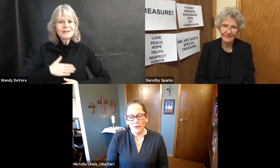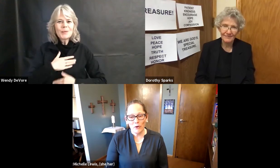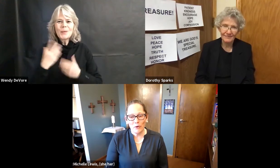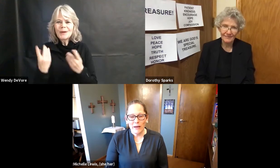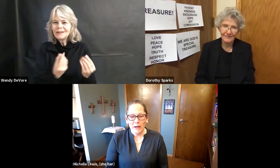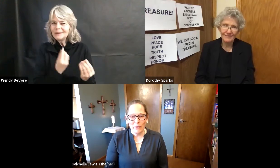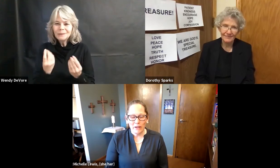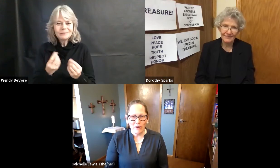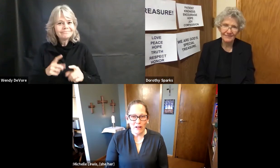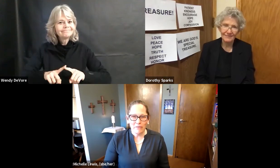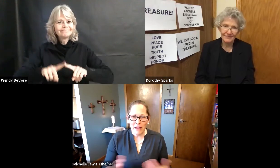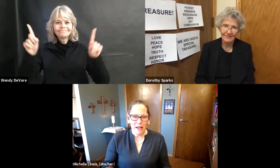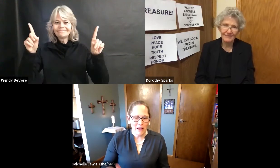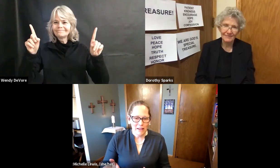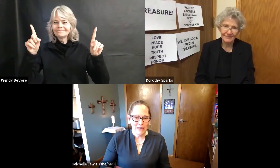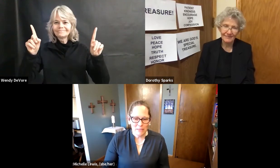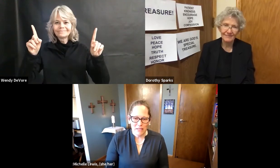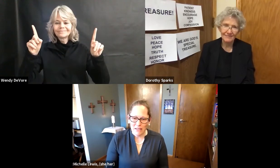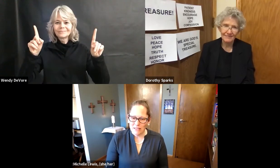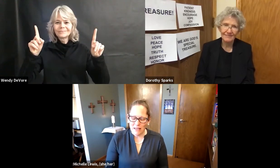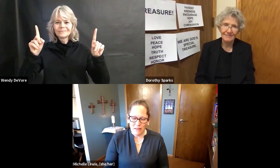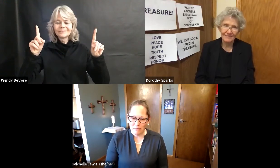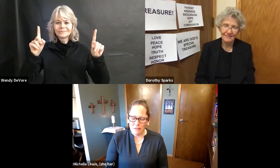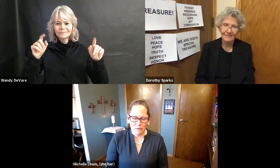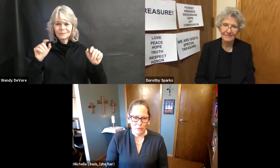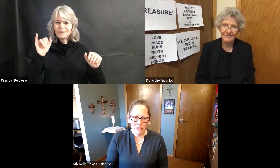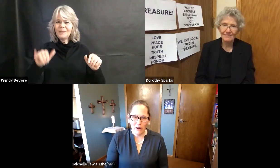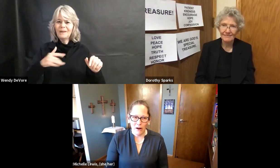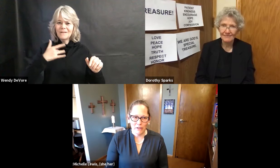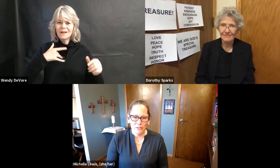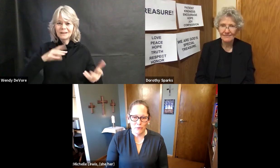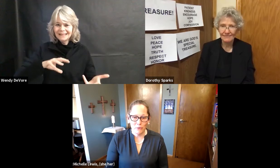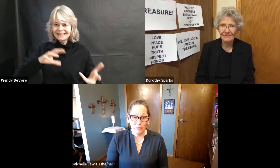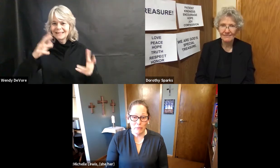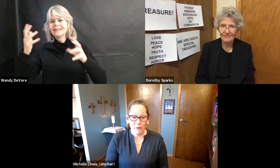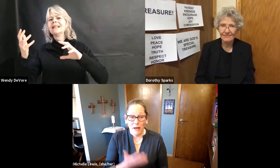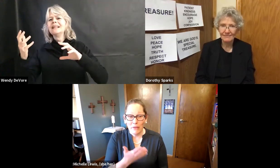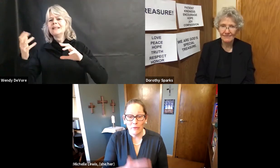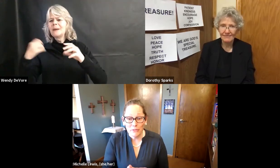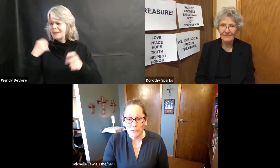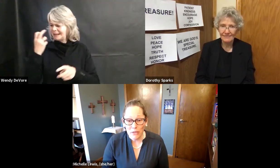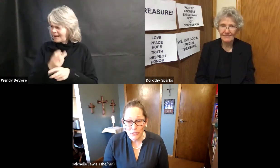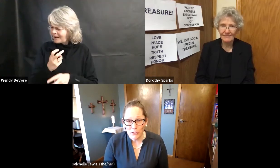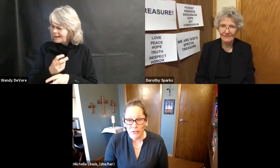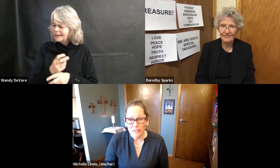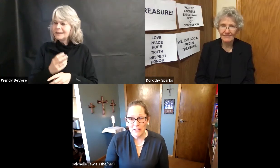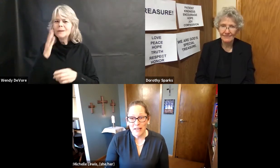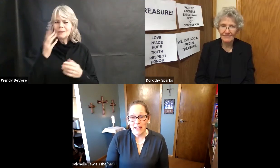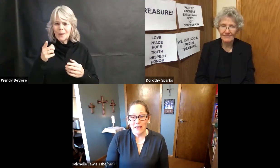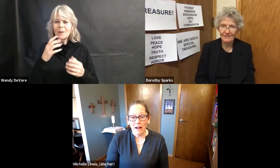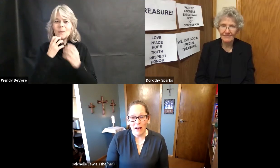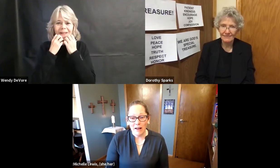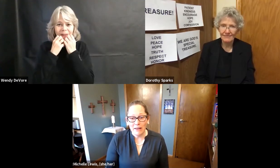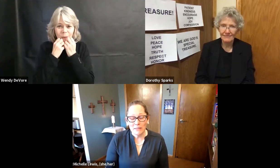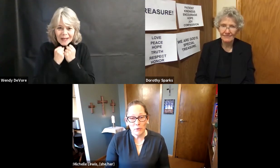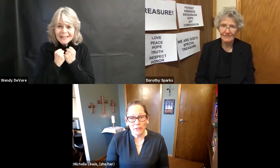And so when all of that kind of gets upset, it can be really hard to remember those treasures